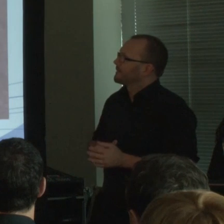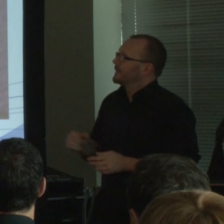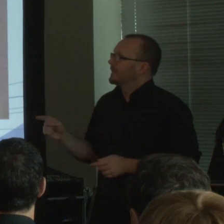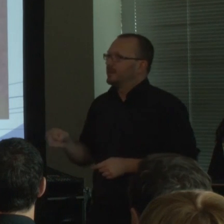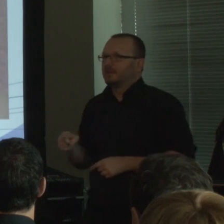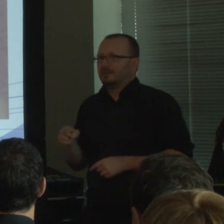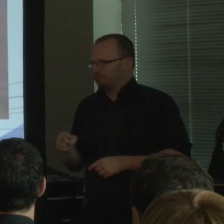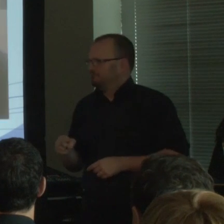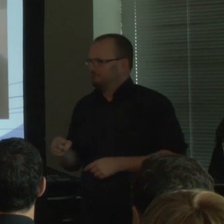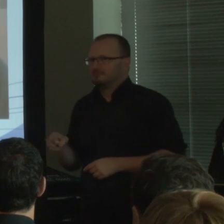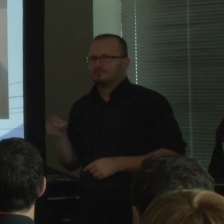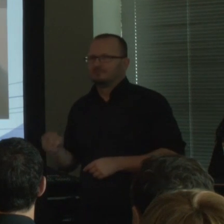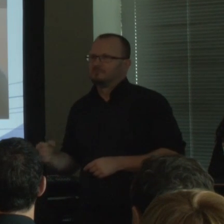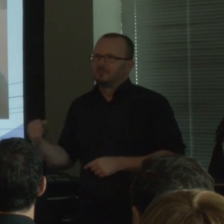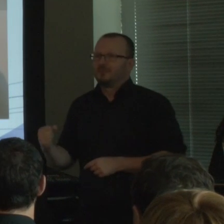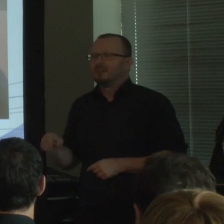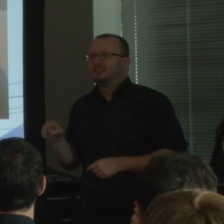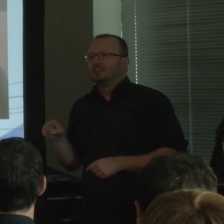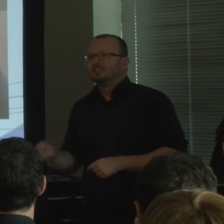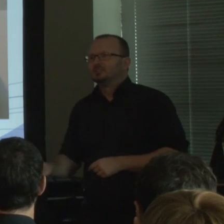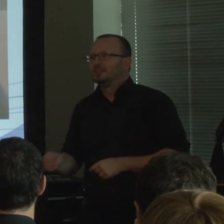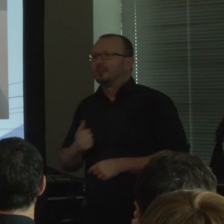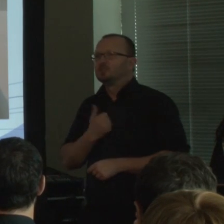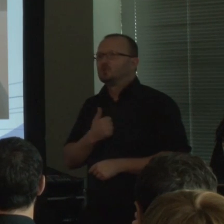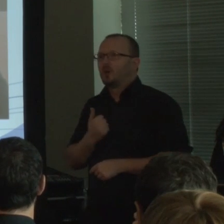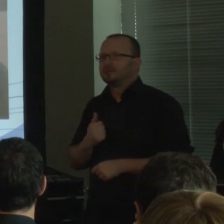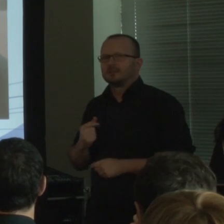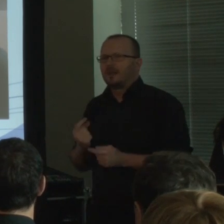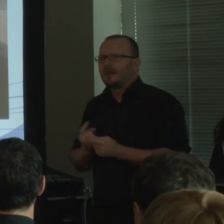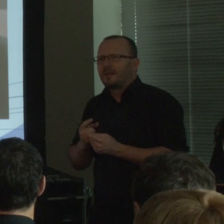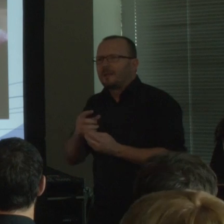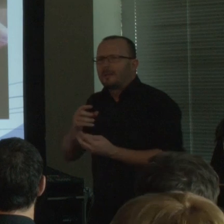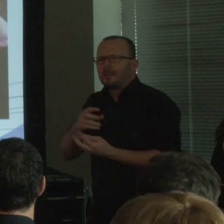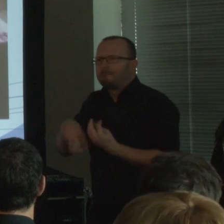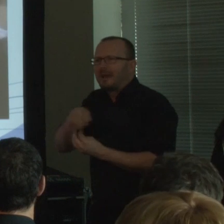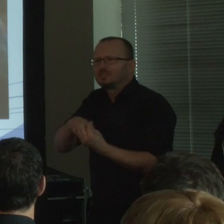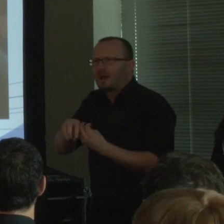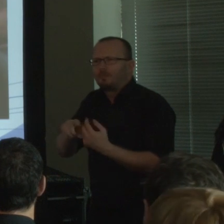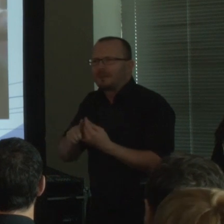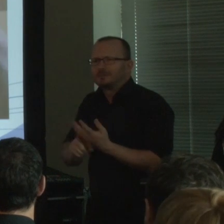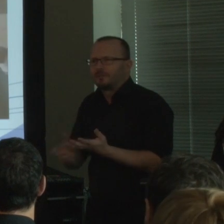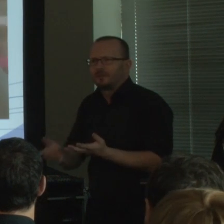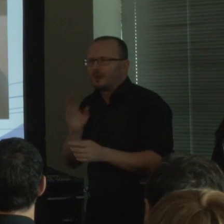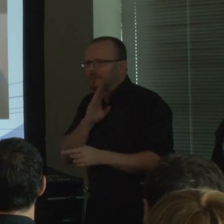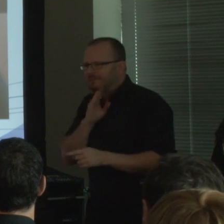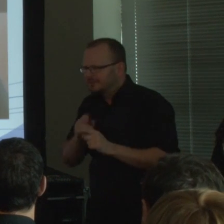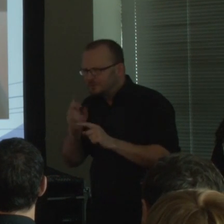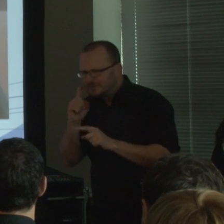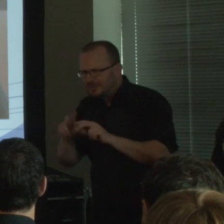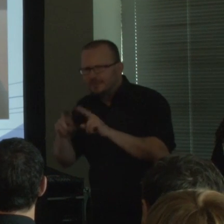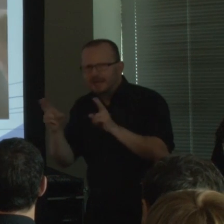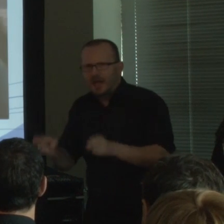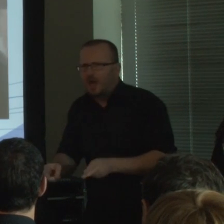the little makeshift shack house thing that you can like go in and play in. Yeah, said it was her house, thought it was great